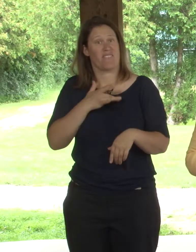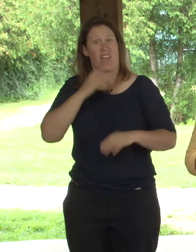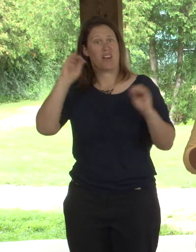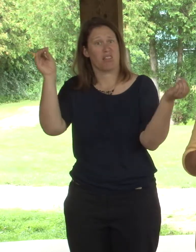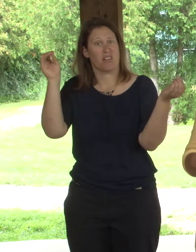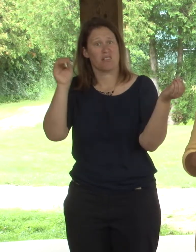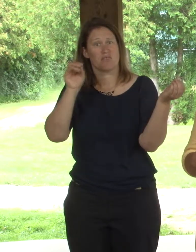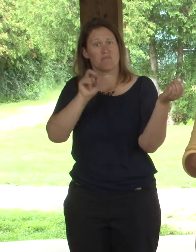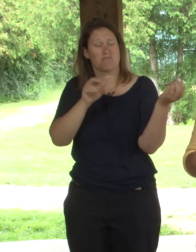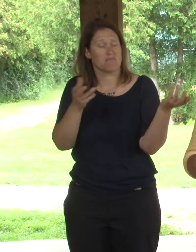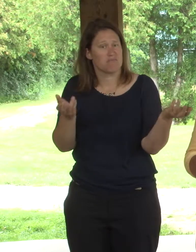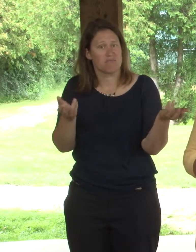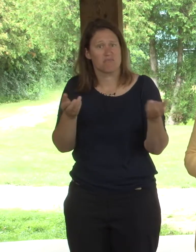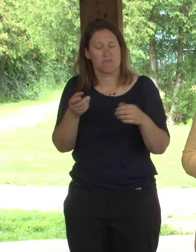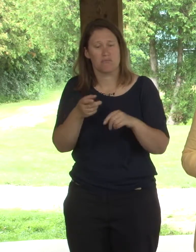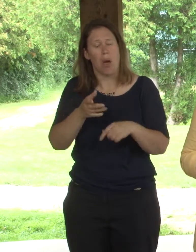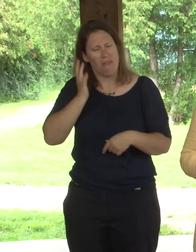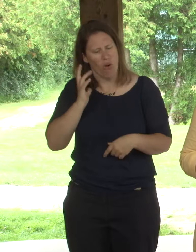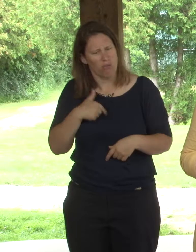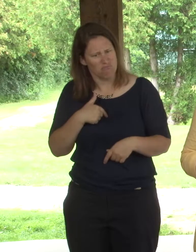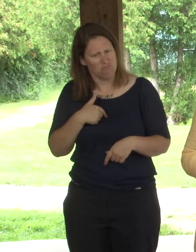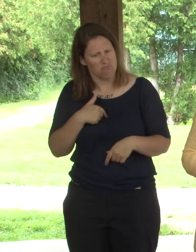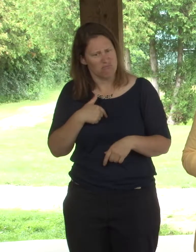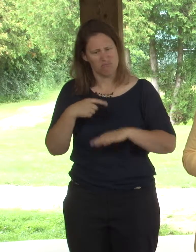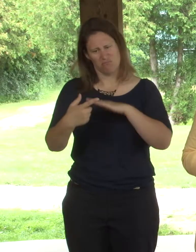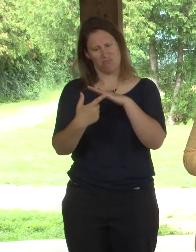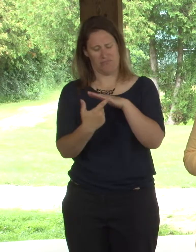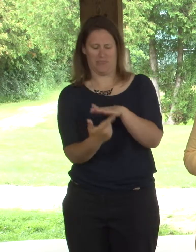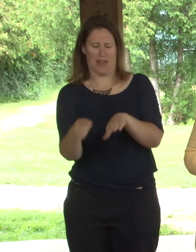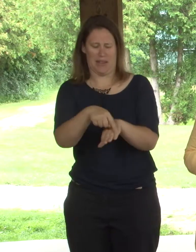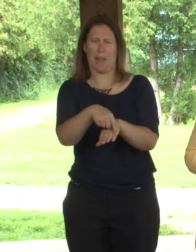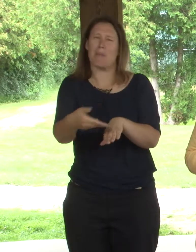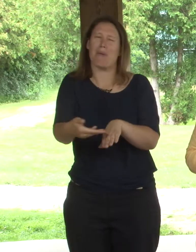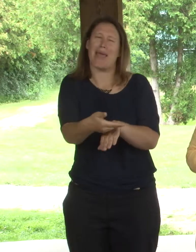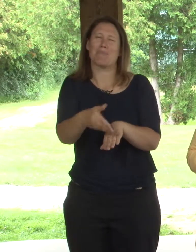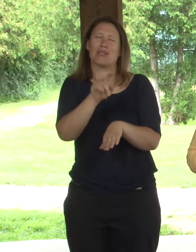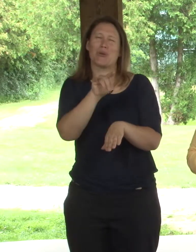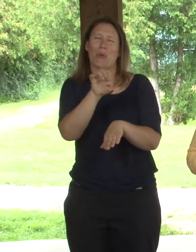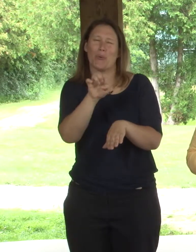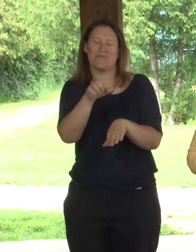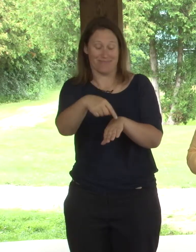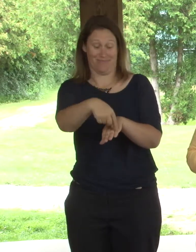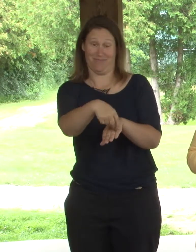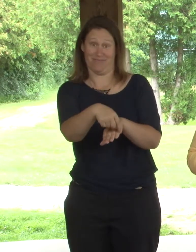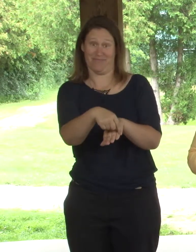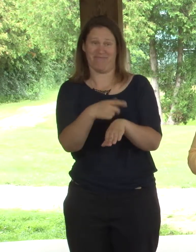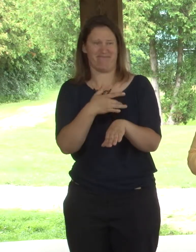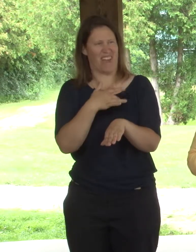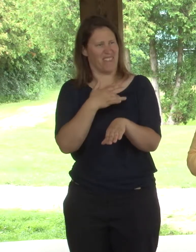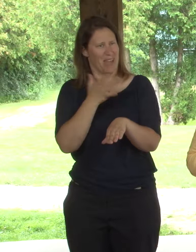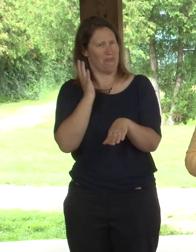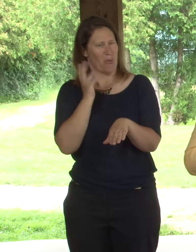say, I used to be able to feel my baby toe, but I seem to be numb there and I don't have